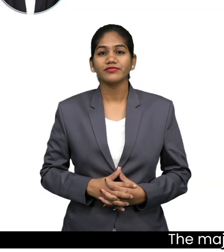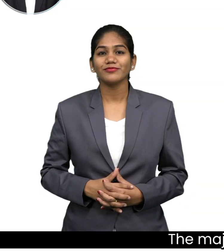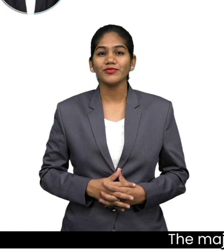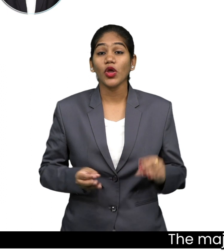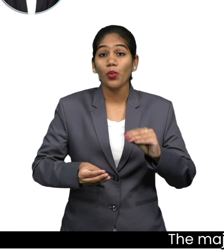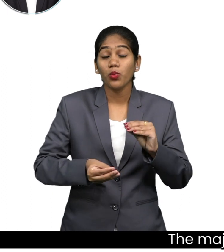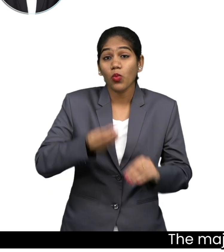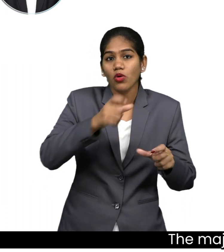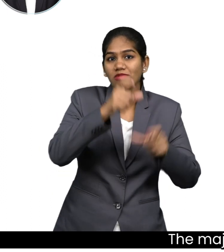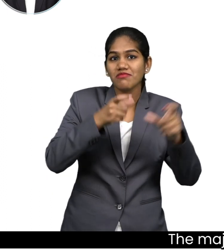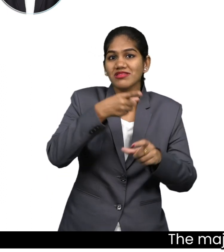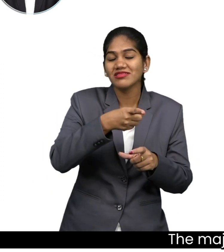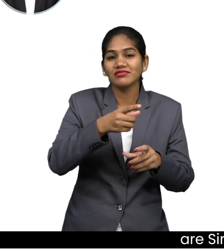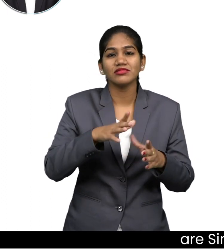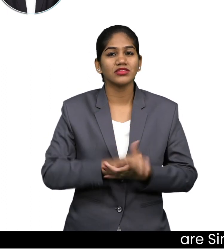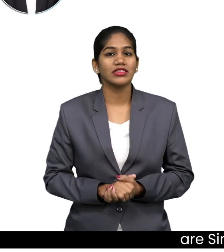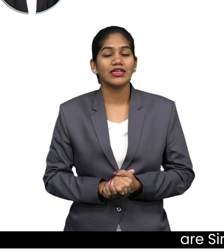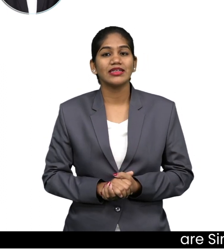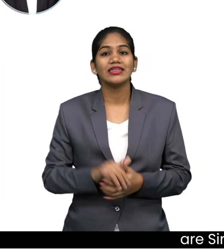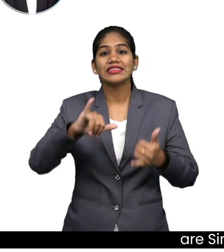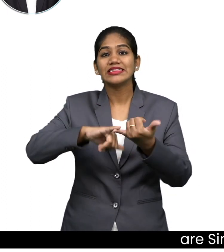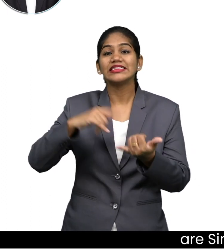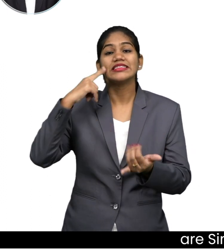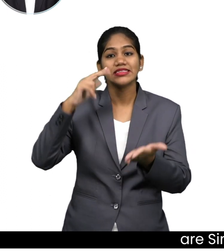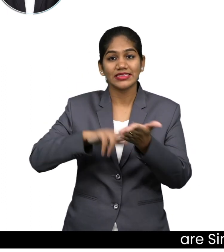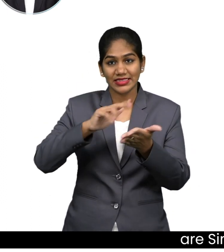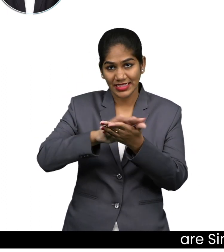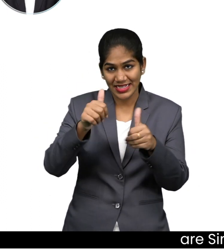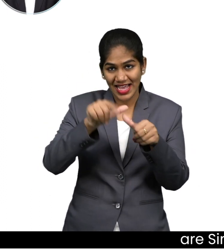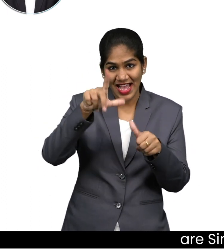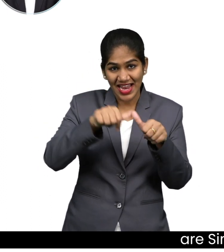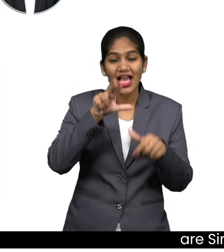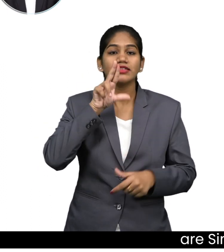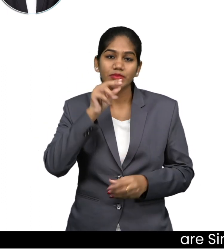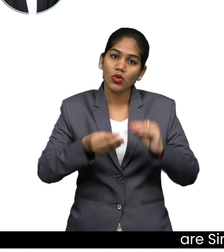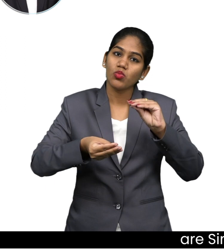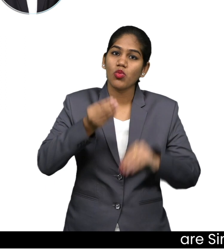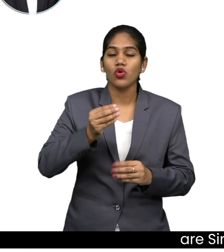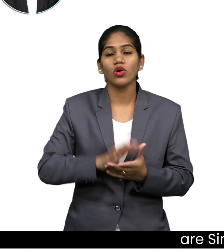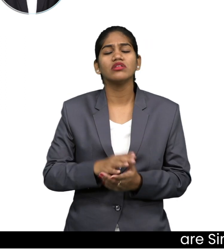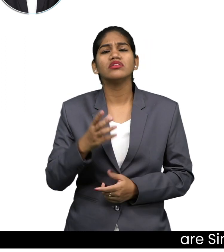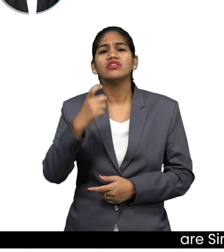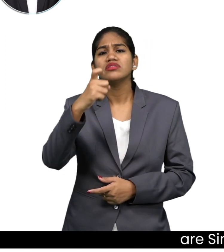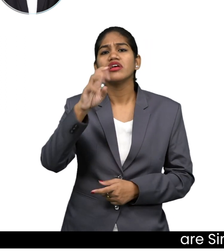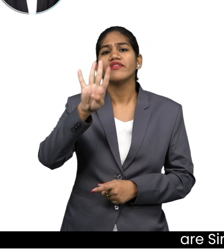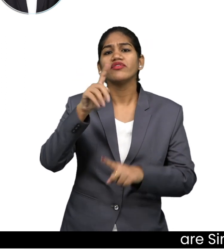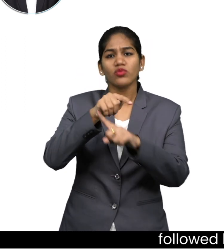The majority of its population are Sinhala speakers, 74%.